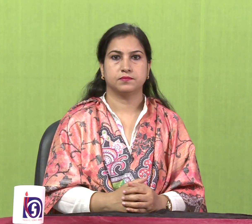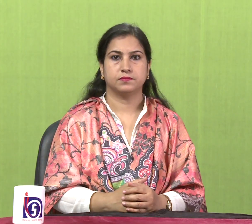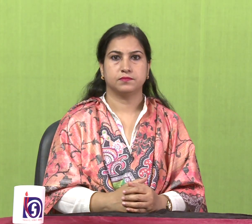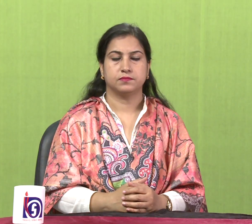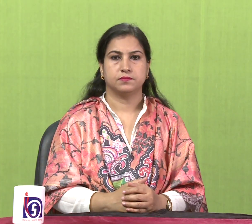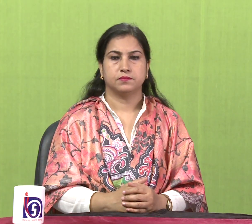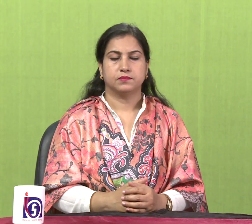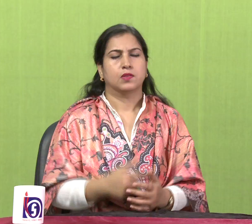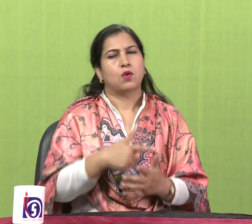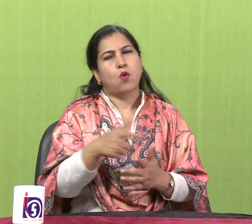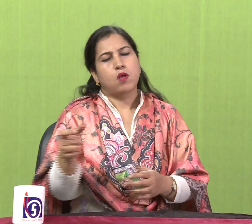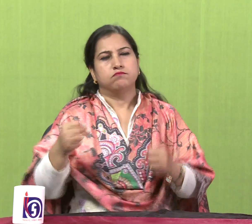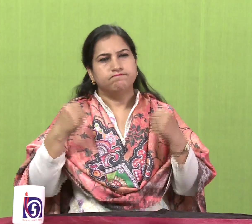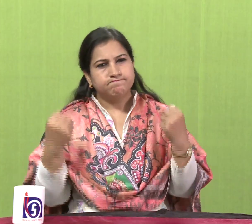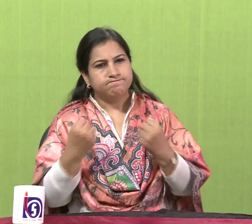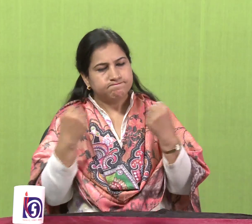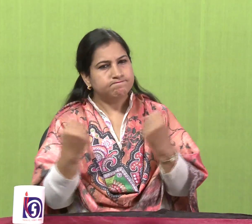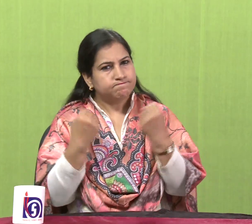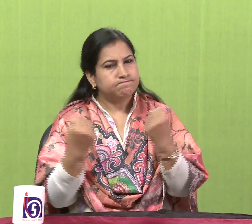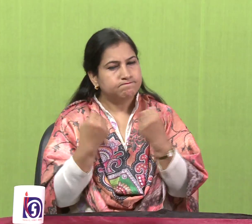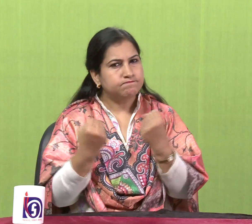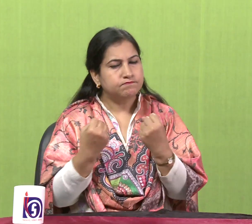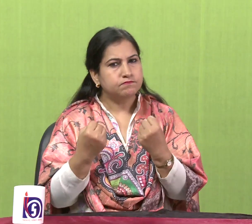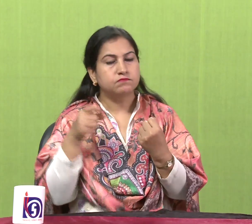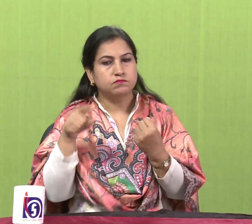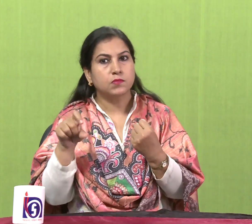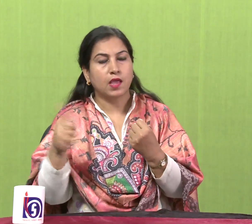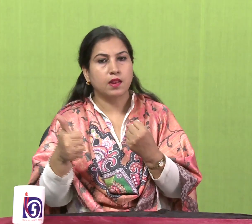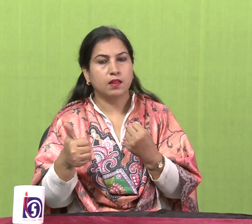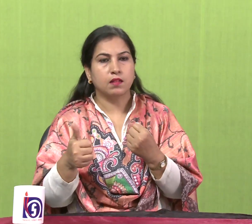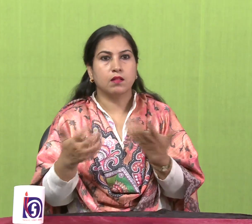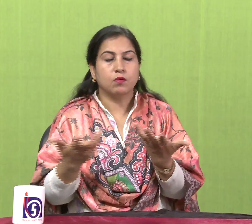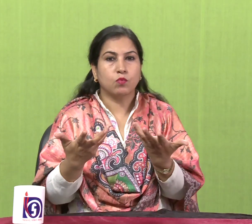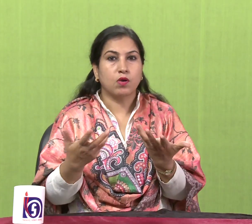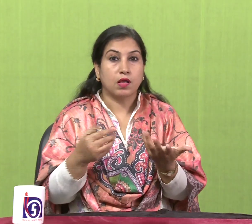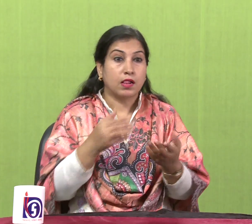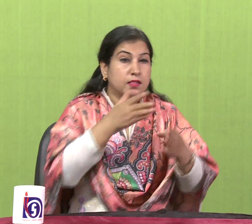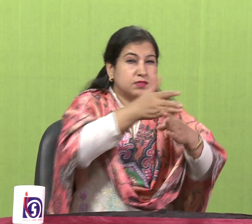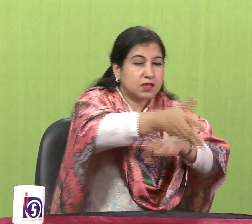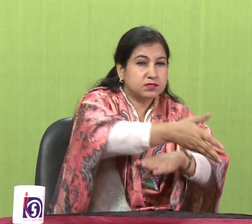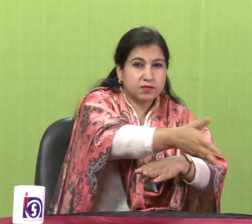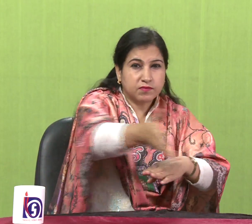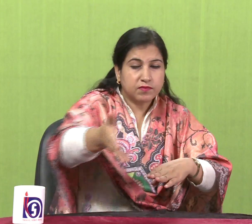All the efforts that can be made to stop disaster from taking